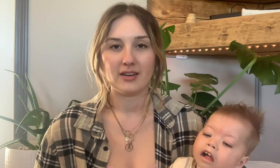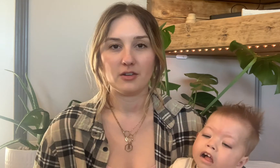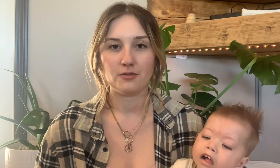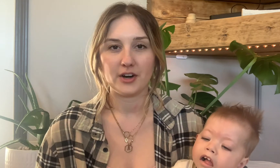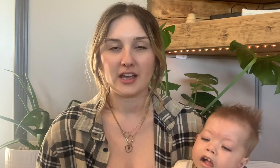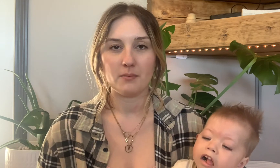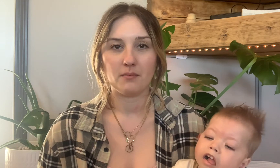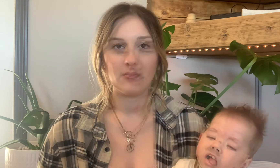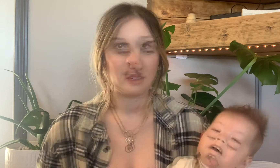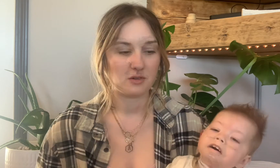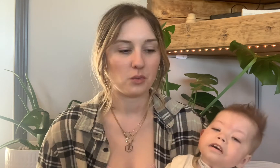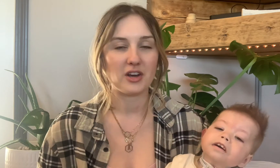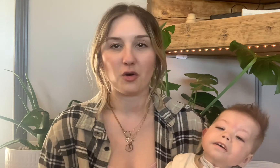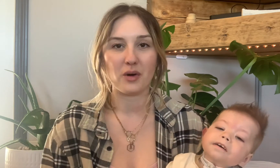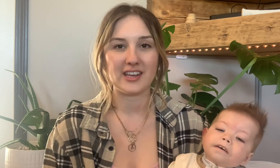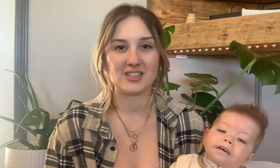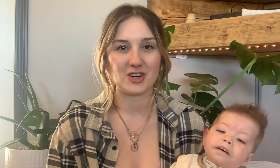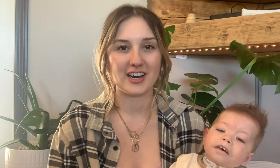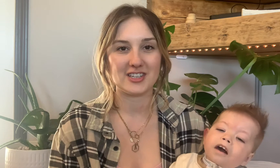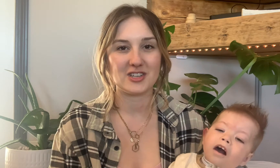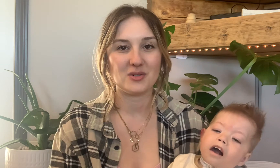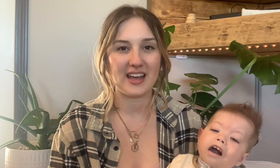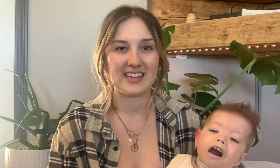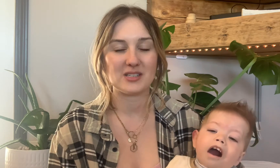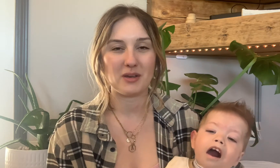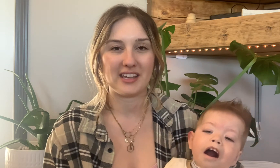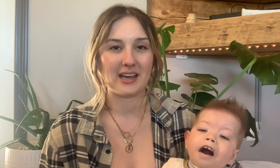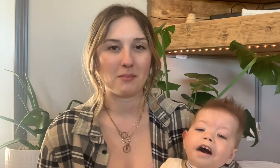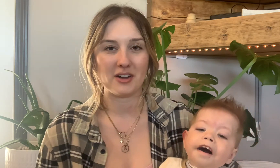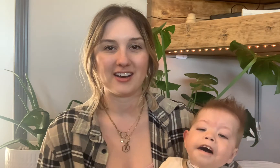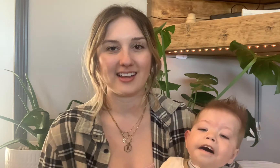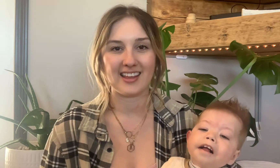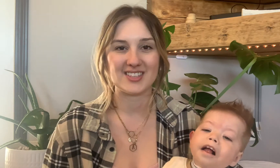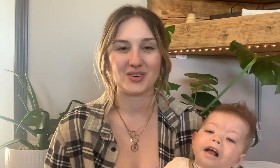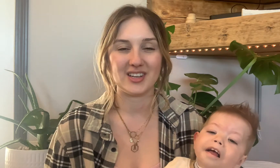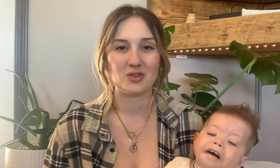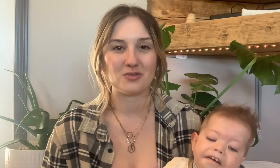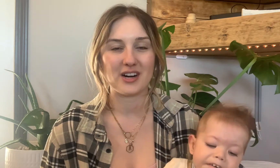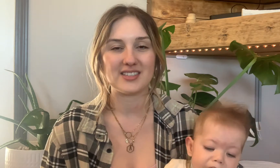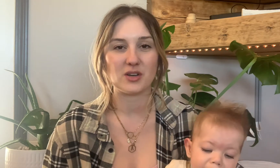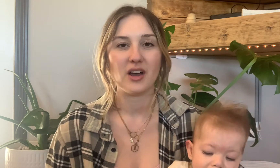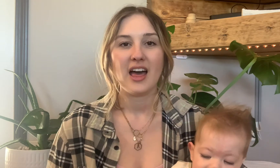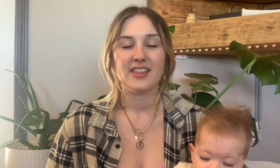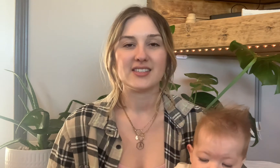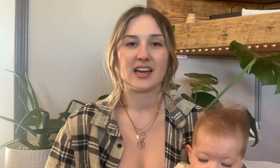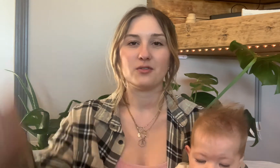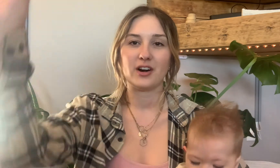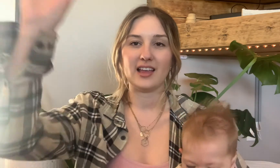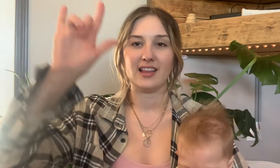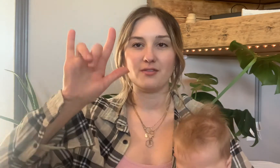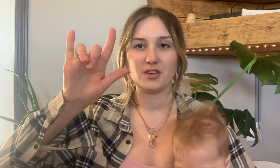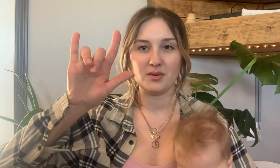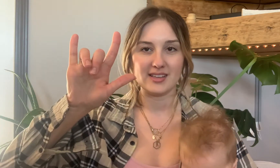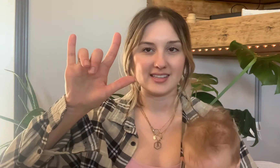for him, we know what he's trying to do and he's picking up on it, and that's really cool for us. So the sign for I love you is like